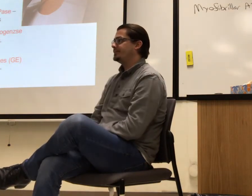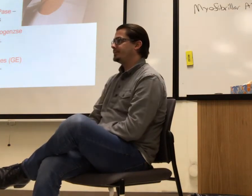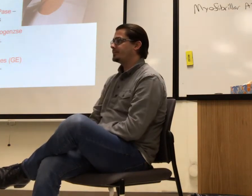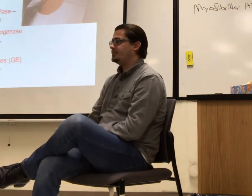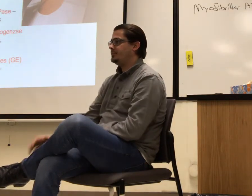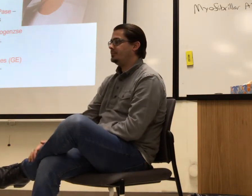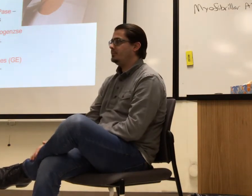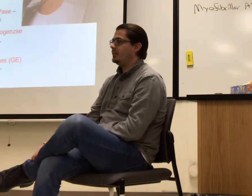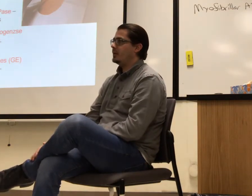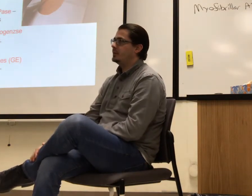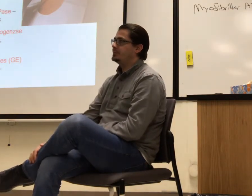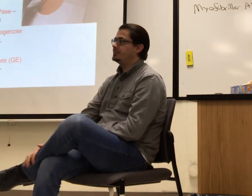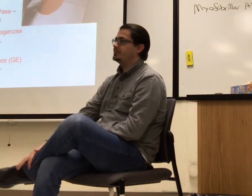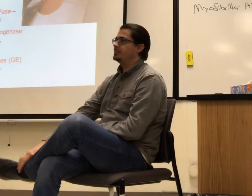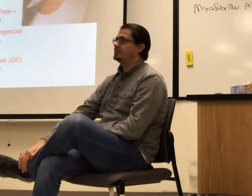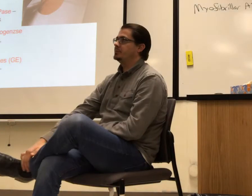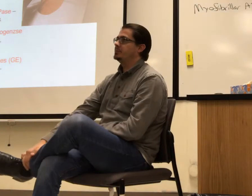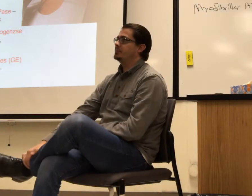Therefore,